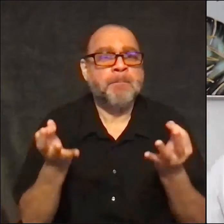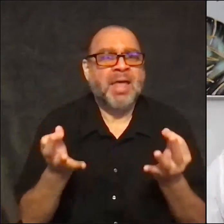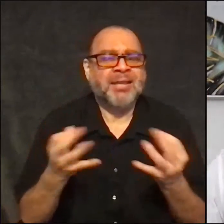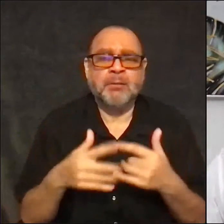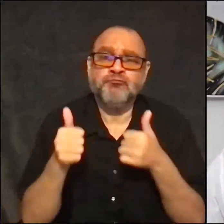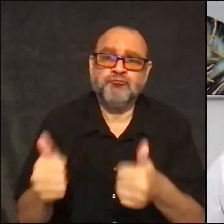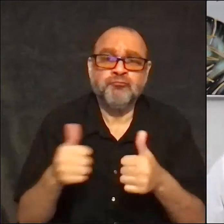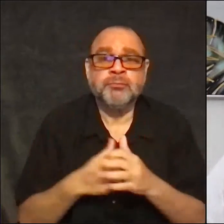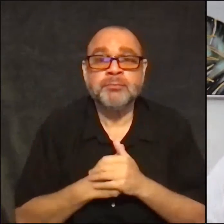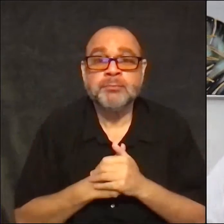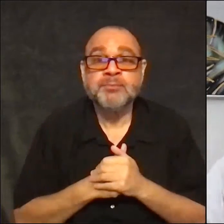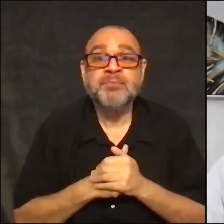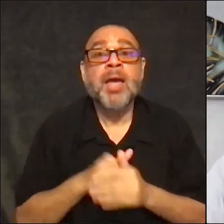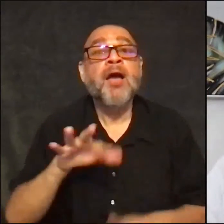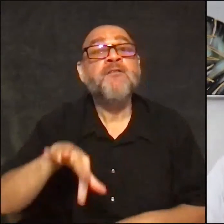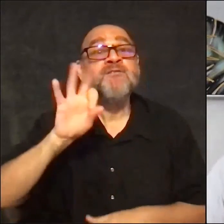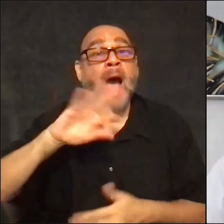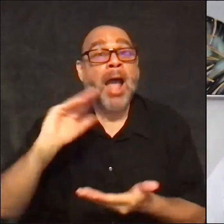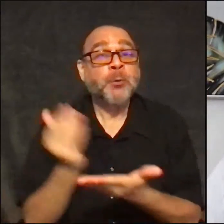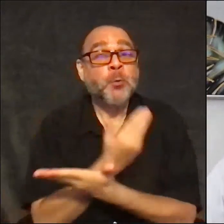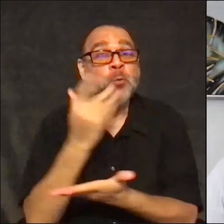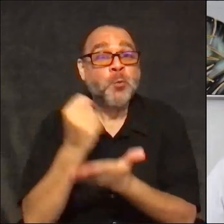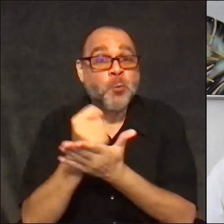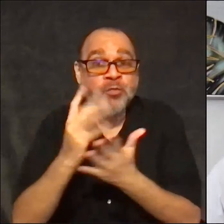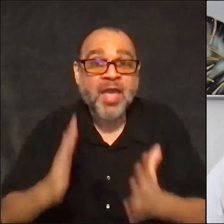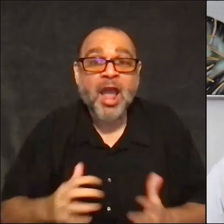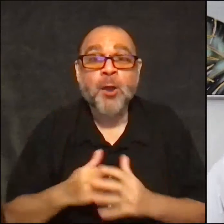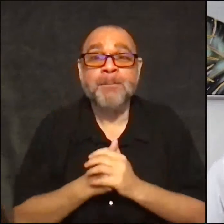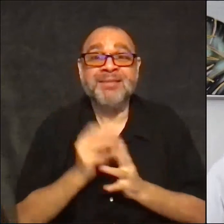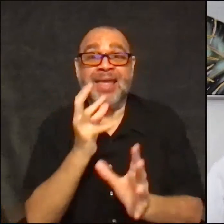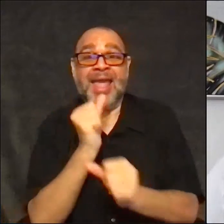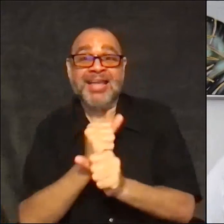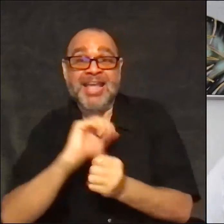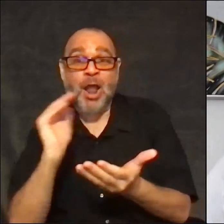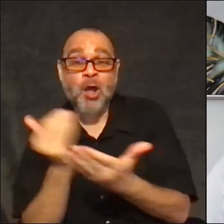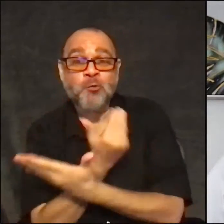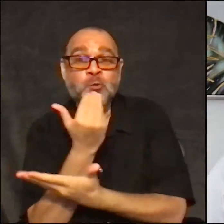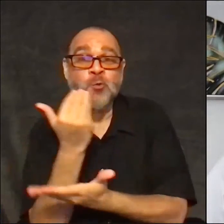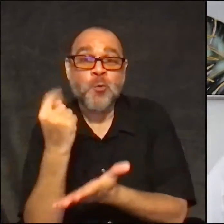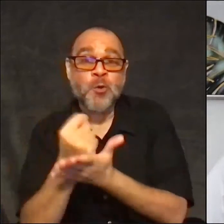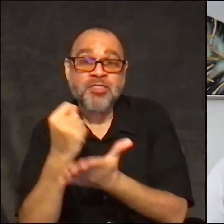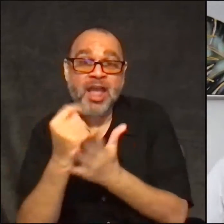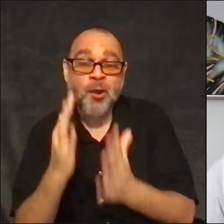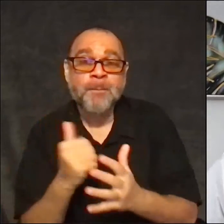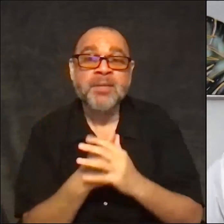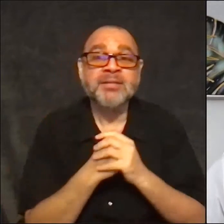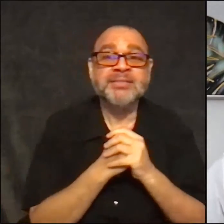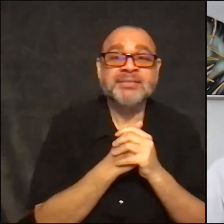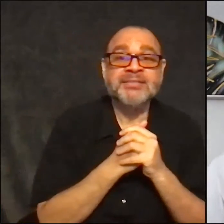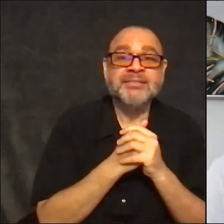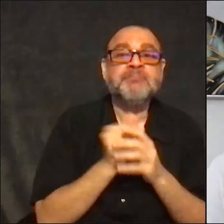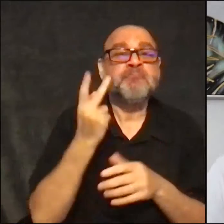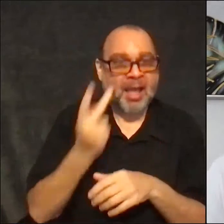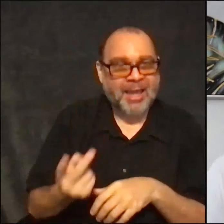Find a new therapist. Get a new therapist. We got the +1 to some of the activity above. Man, I'm curious. Going to